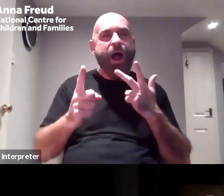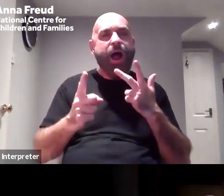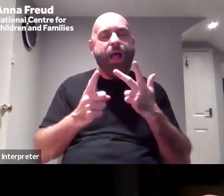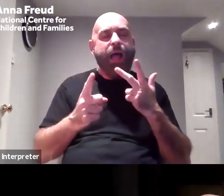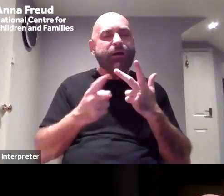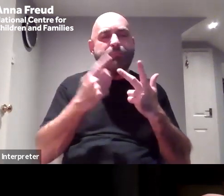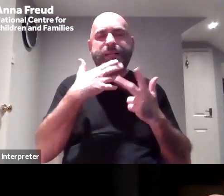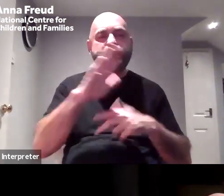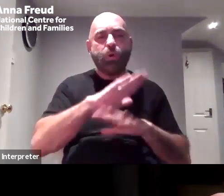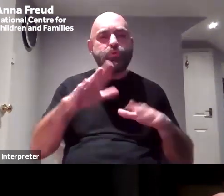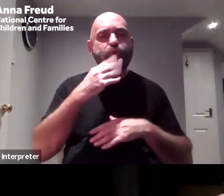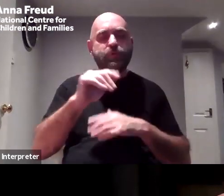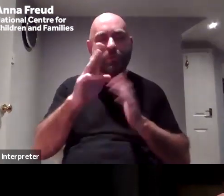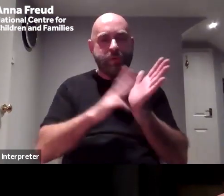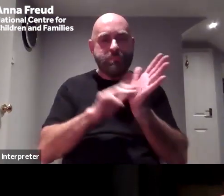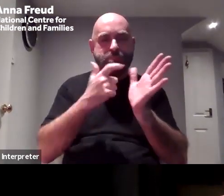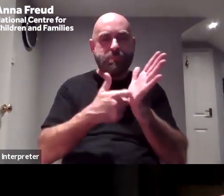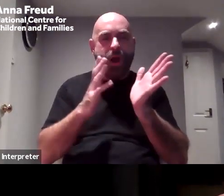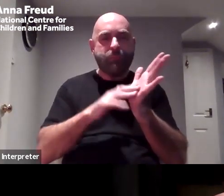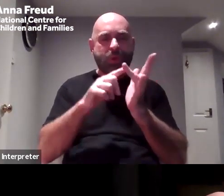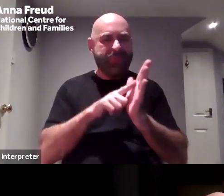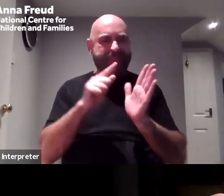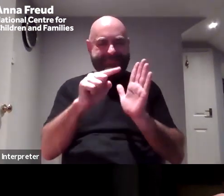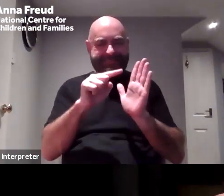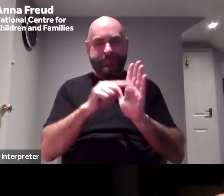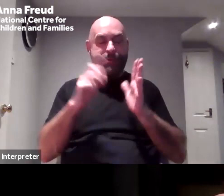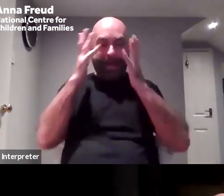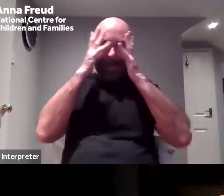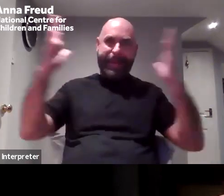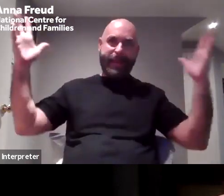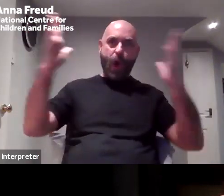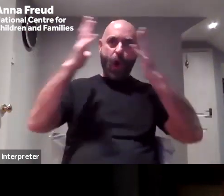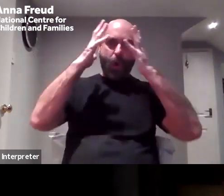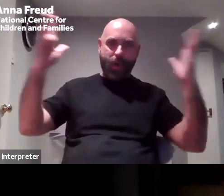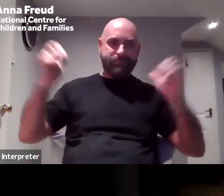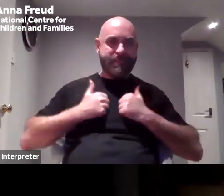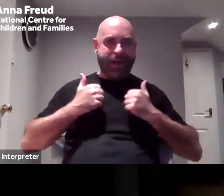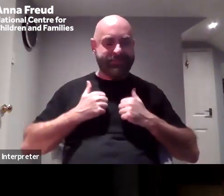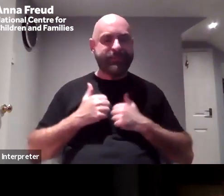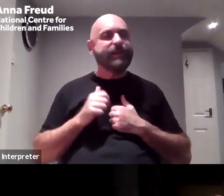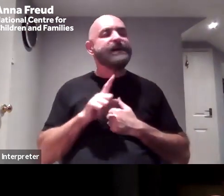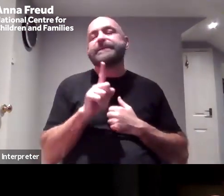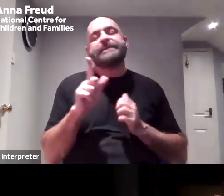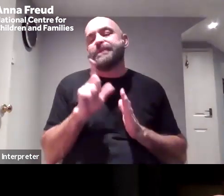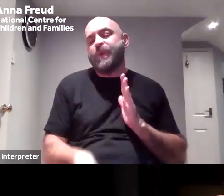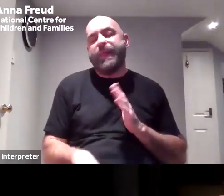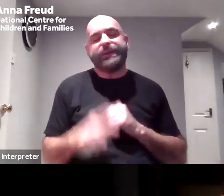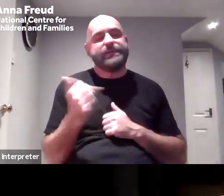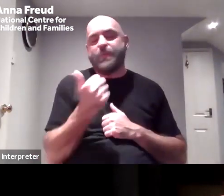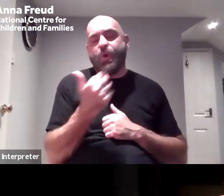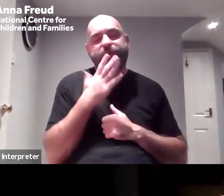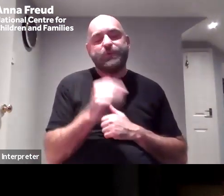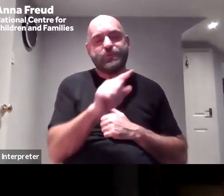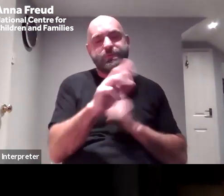Marmot region. She thinks this is malignant egomania on my part. And they said, too late, we're using the